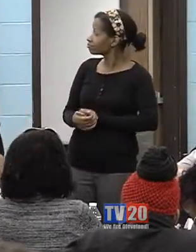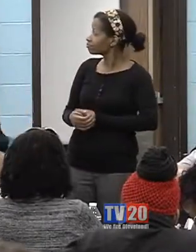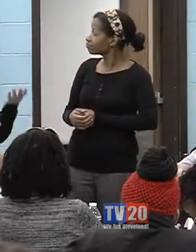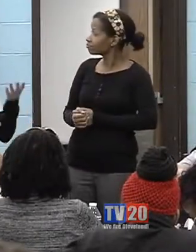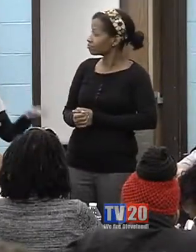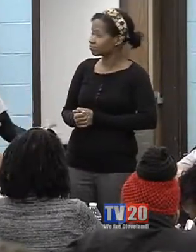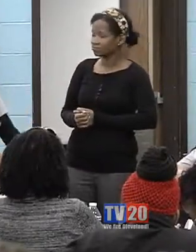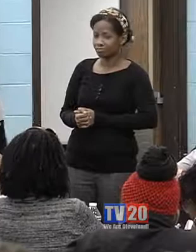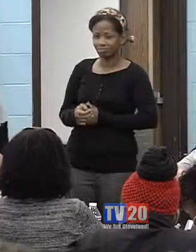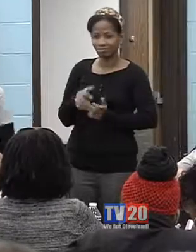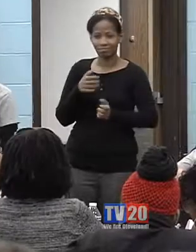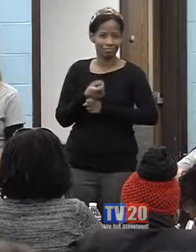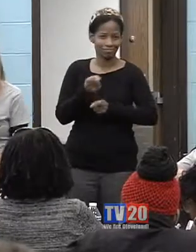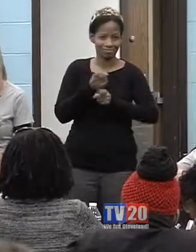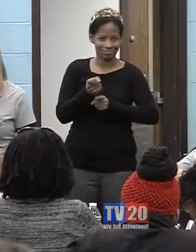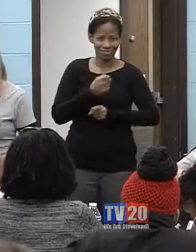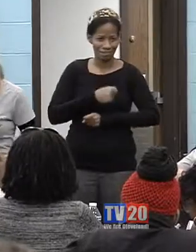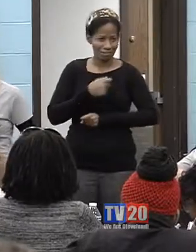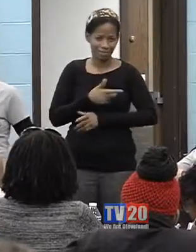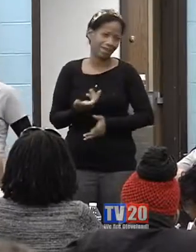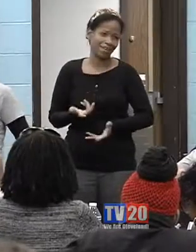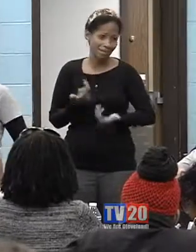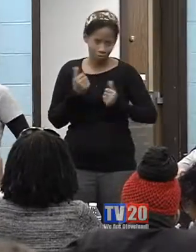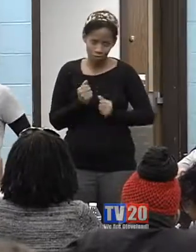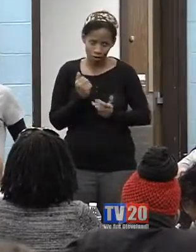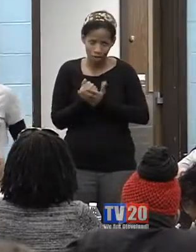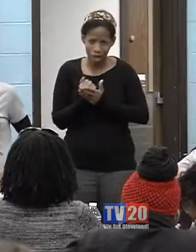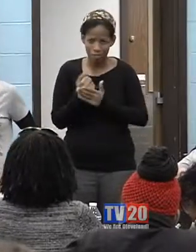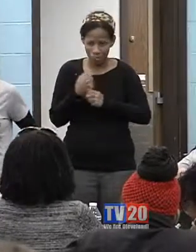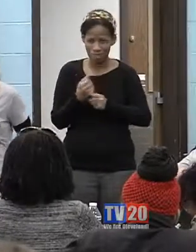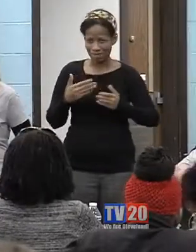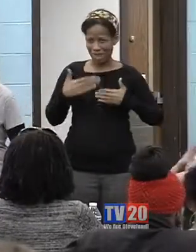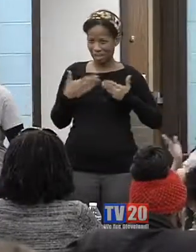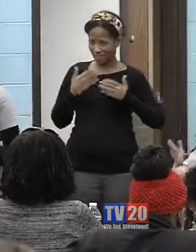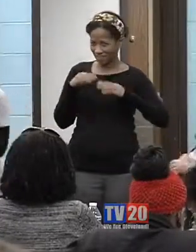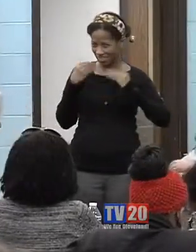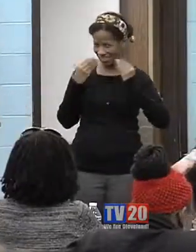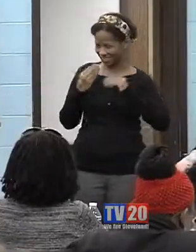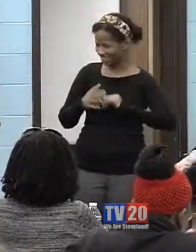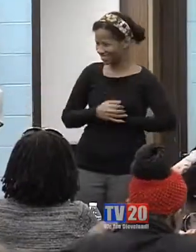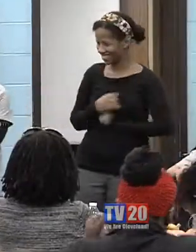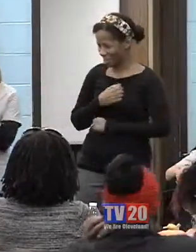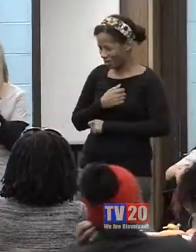Okay. Okay. I know. That's terrible. We've got a heckler in the front. Oh, man.